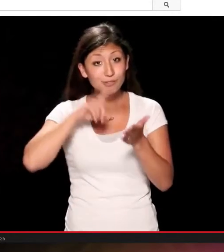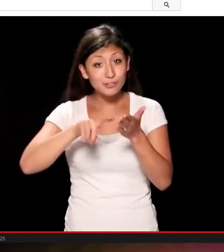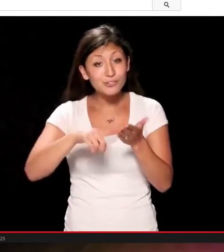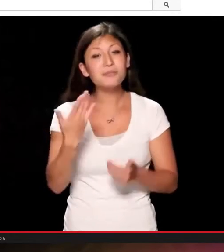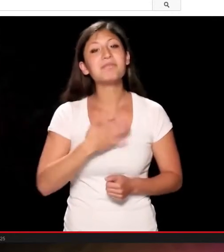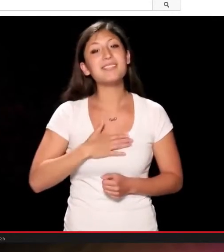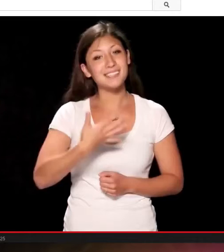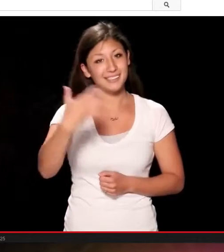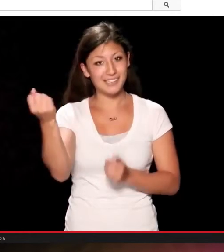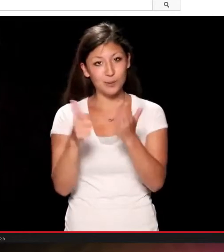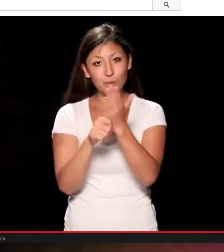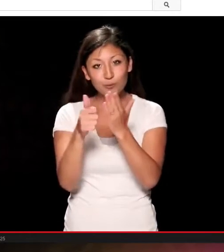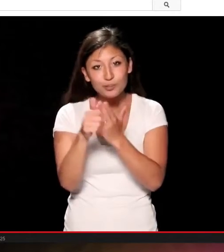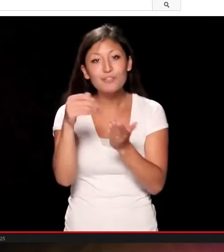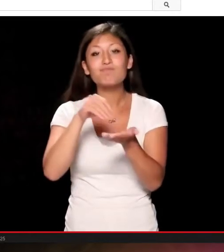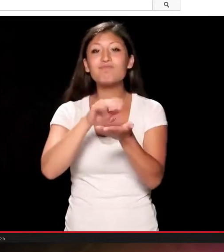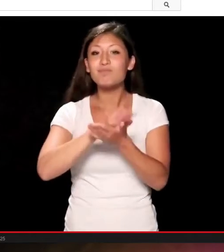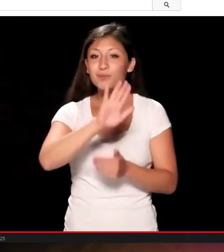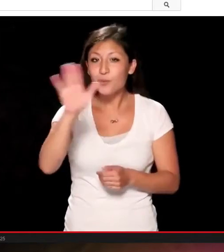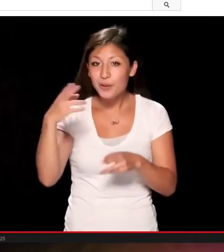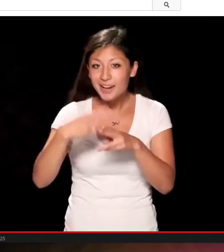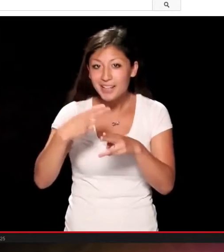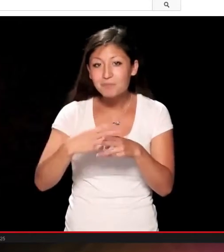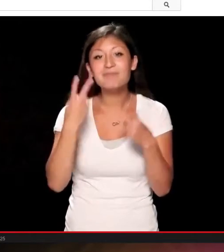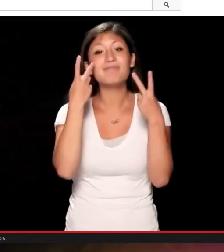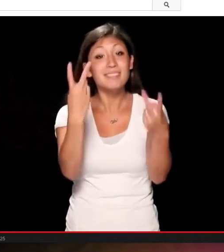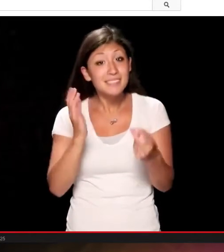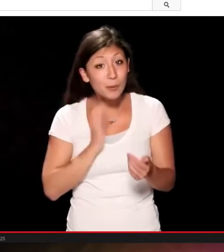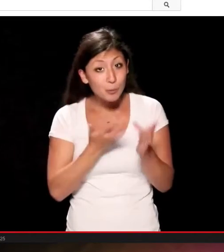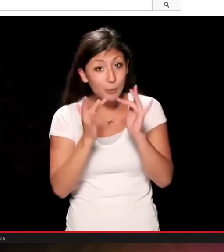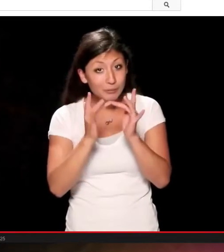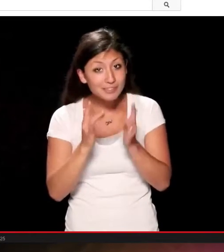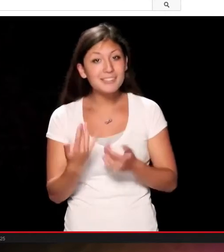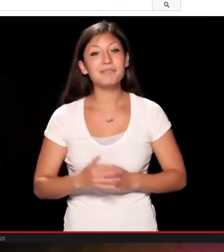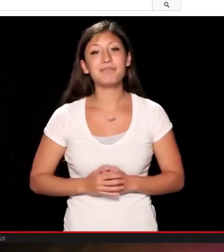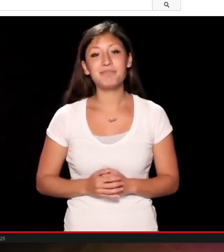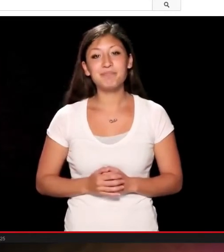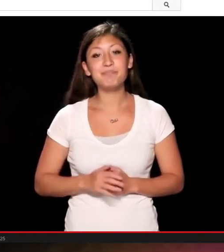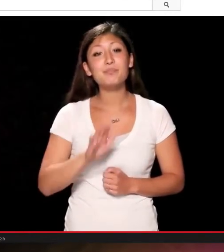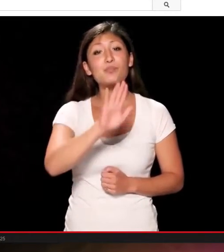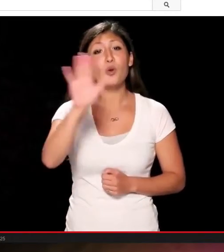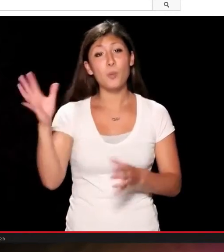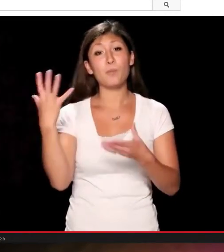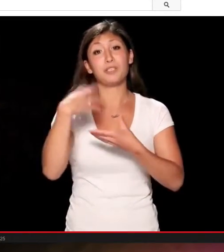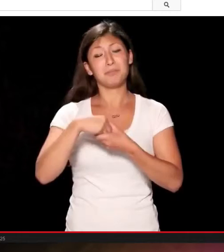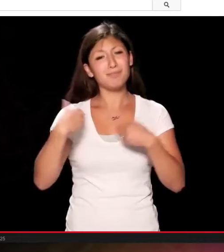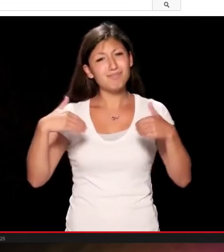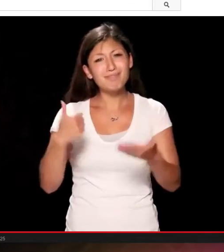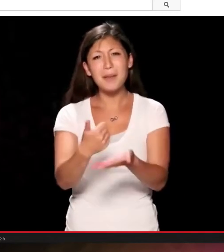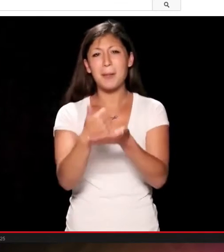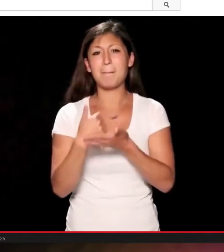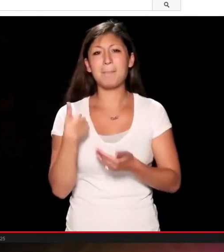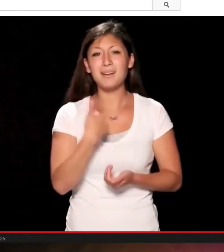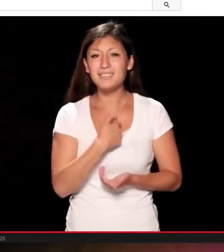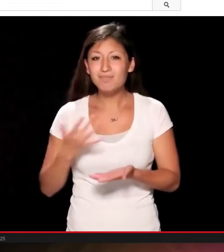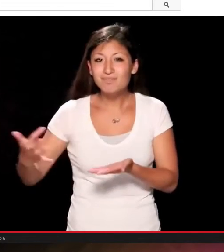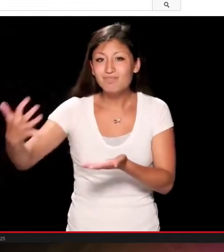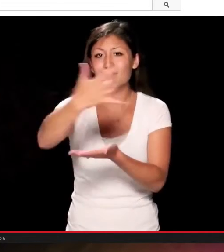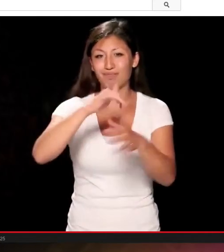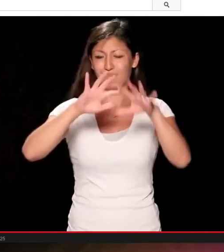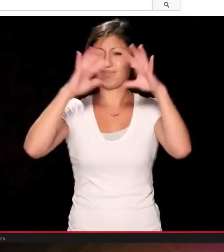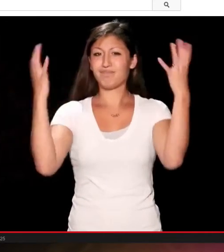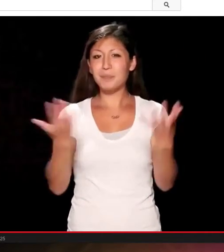You or someone interested in the research program can please find the pages, the name with our very I can't